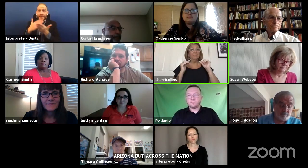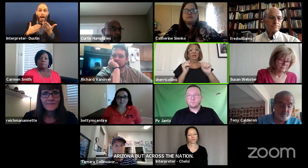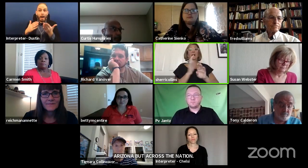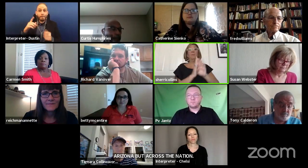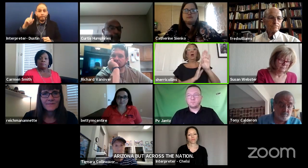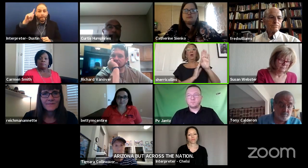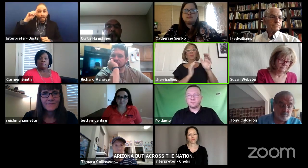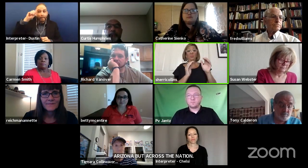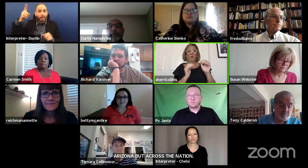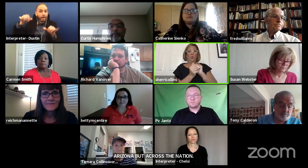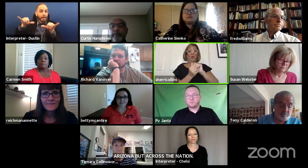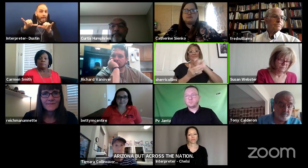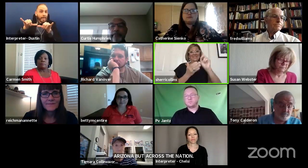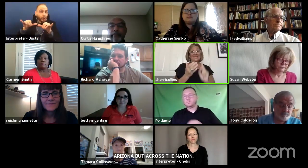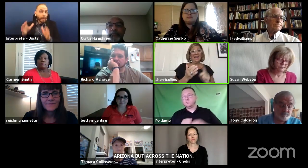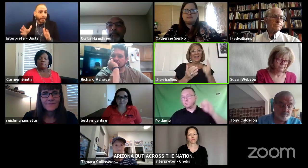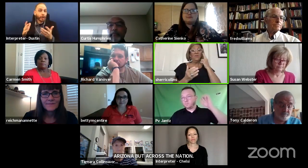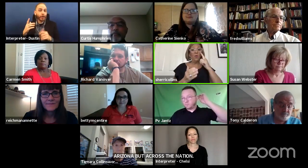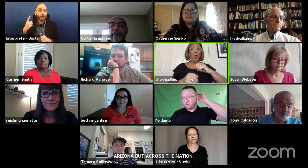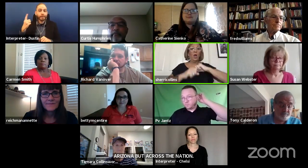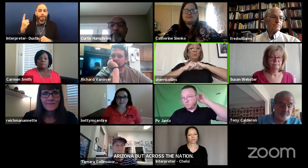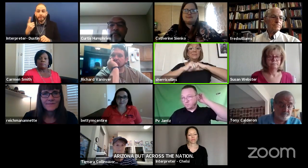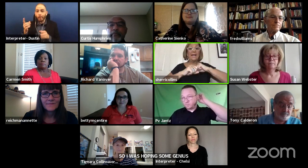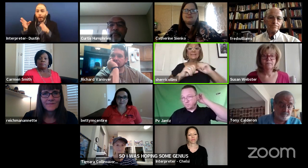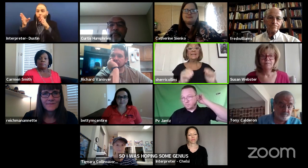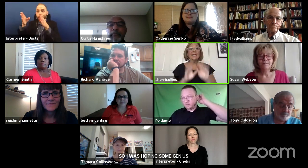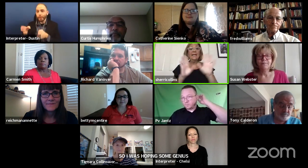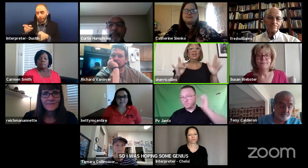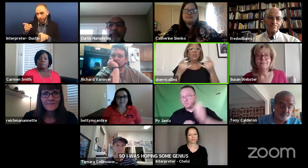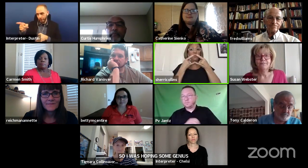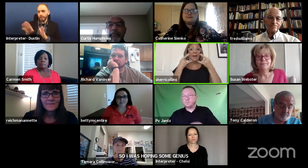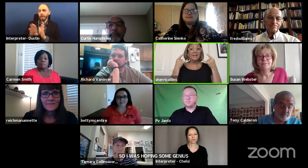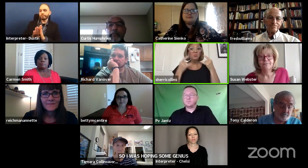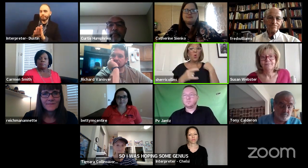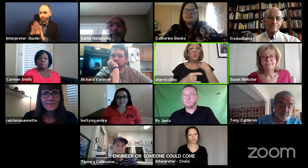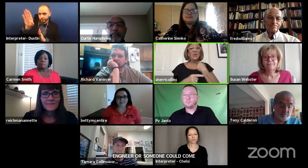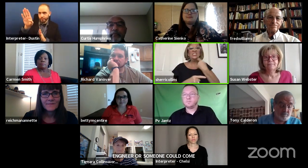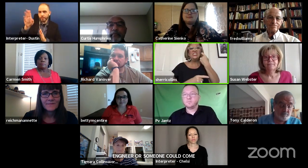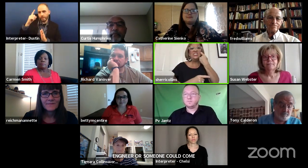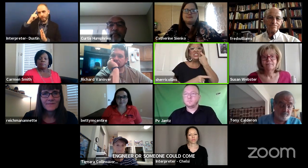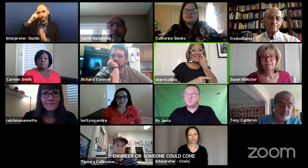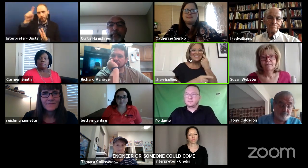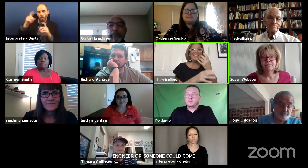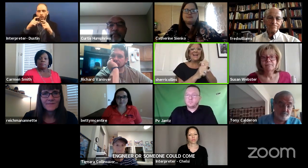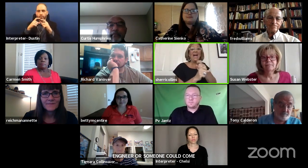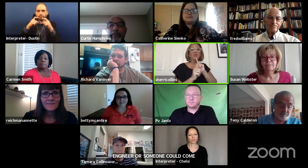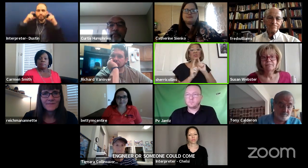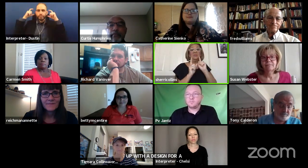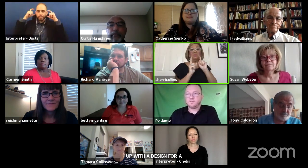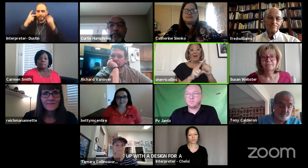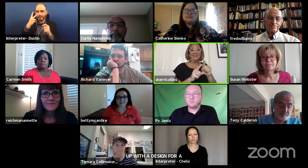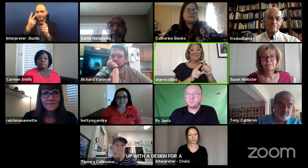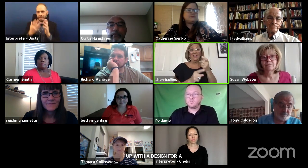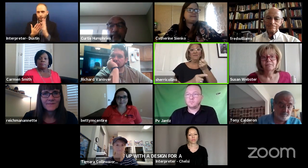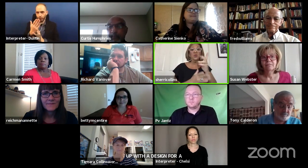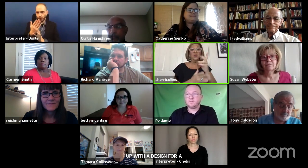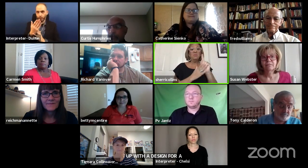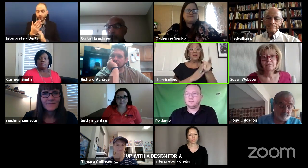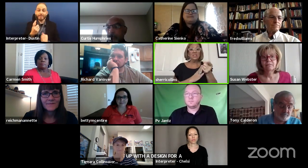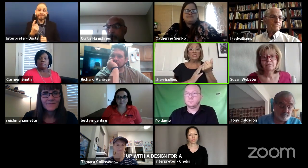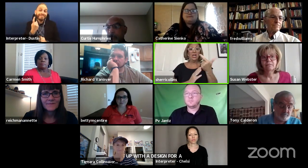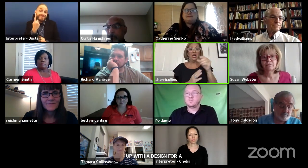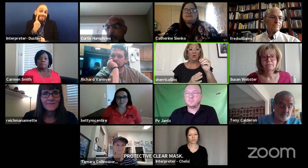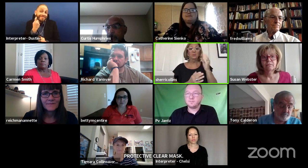someone could come up with a design for a protected clear mask. But we just got a response a